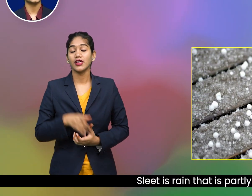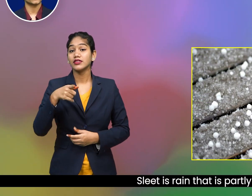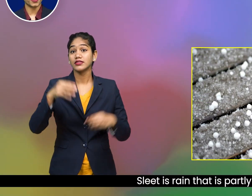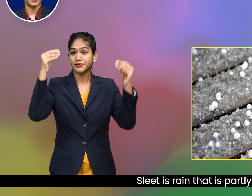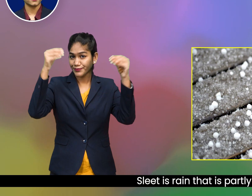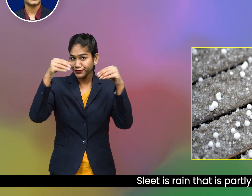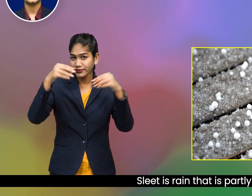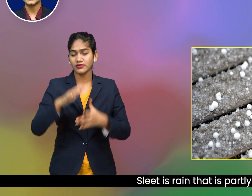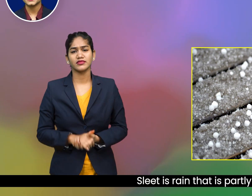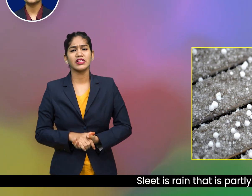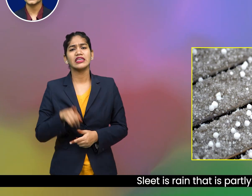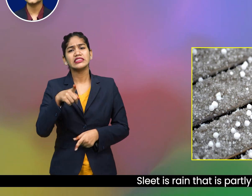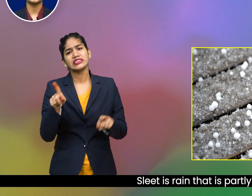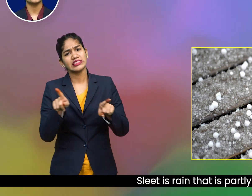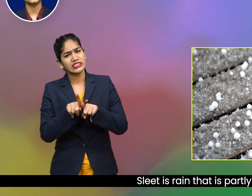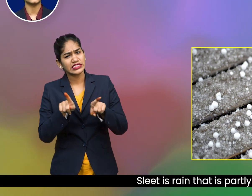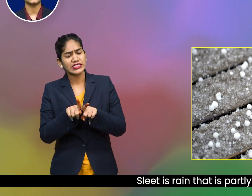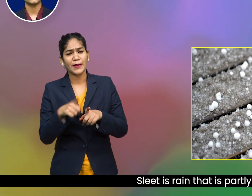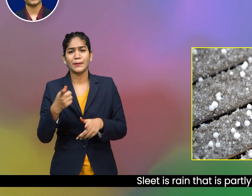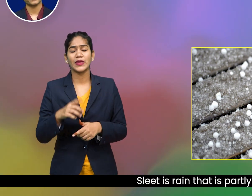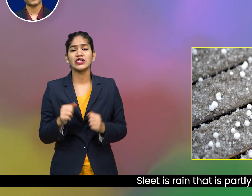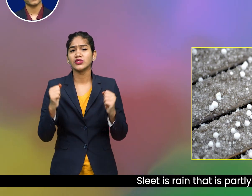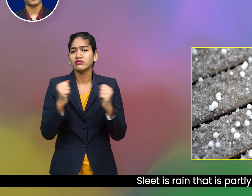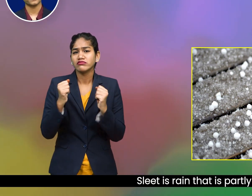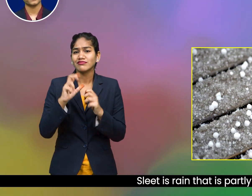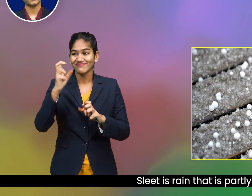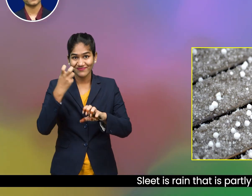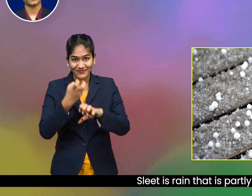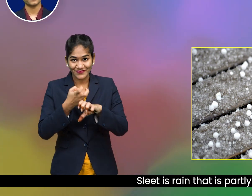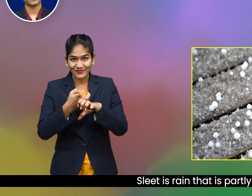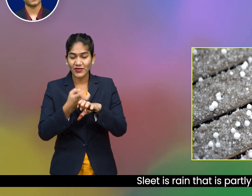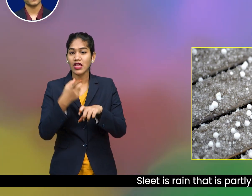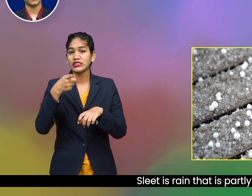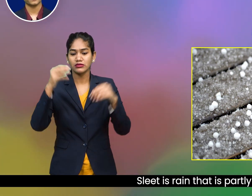Sleet is rain that is partly frozen.